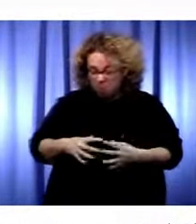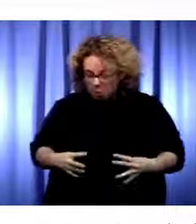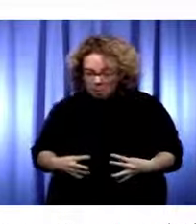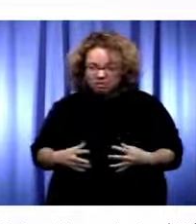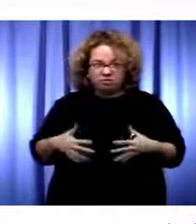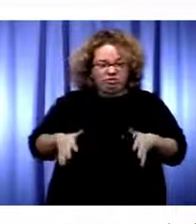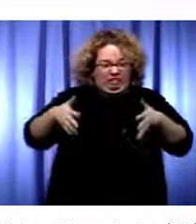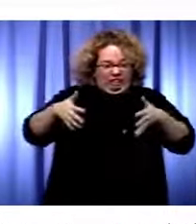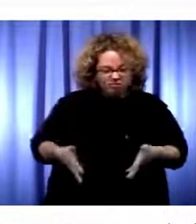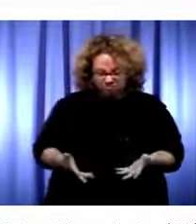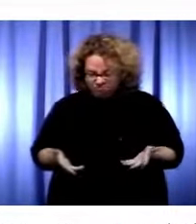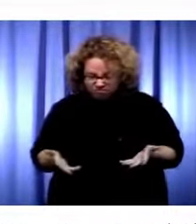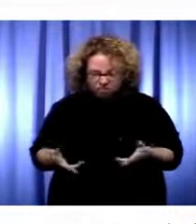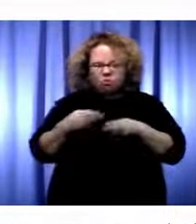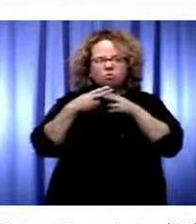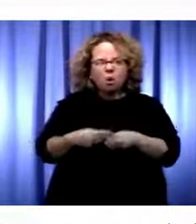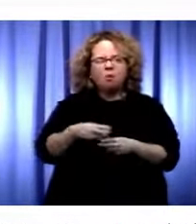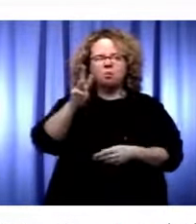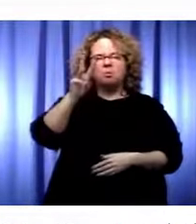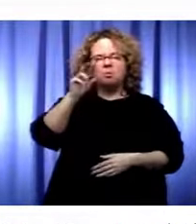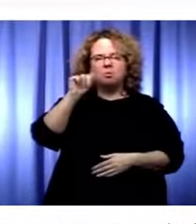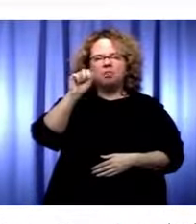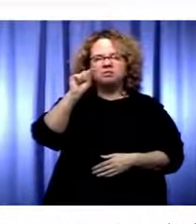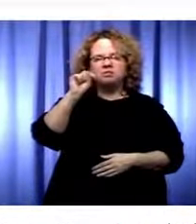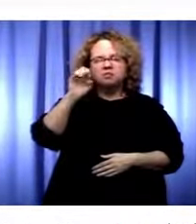Now, after the food has been digested and everything